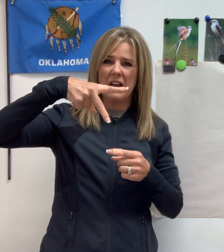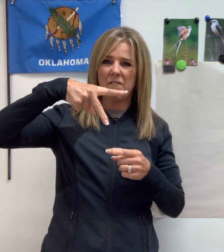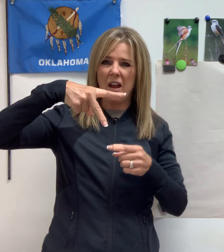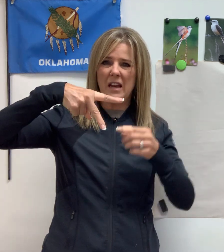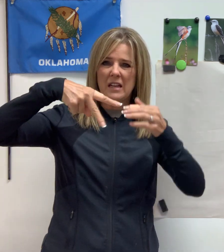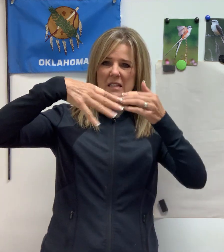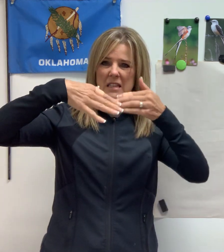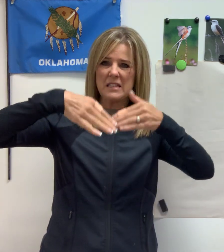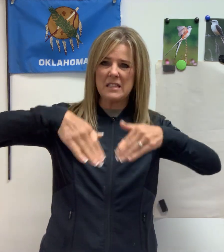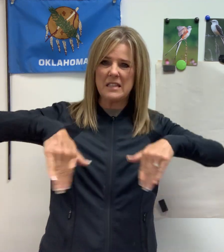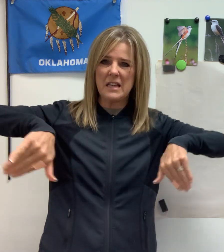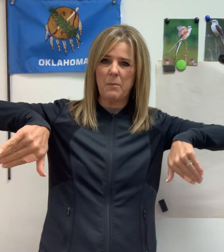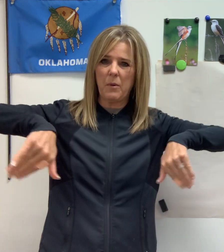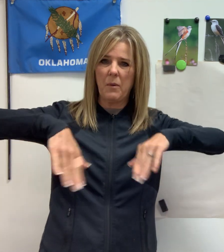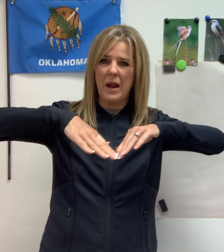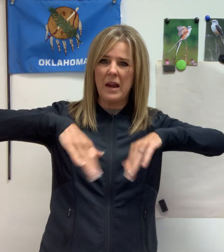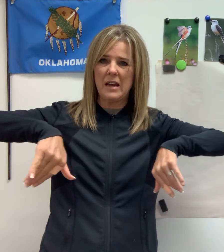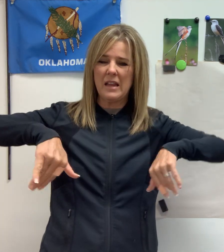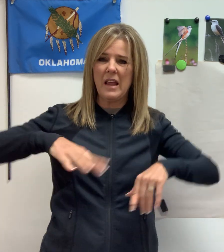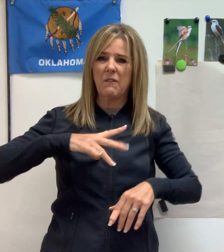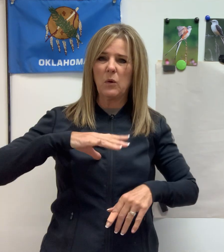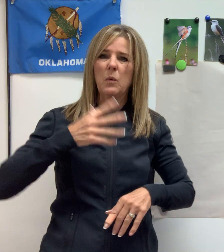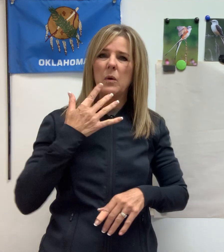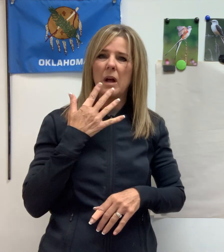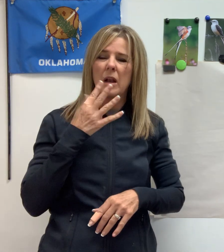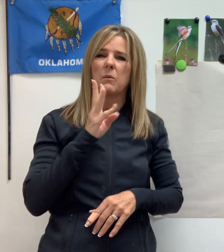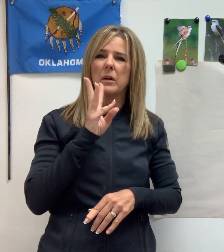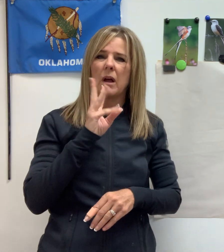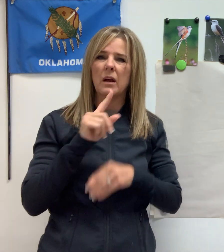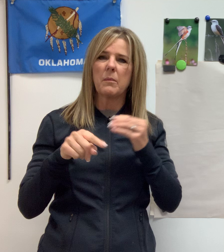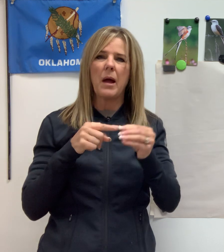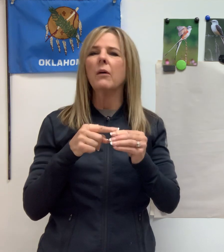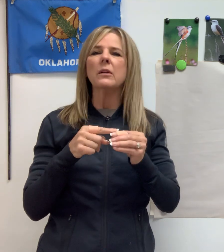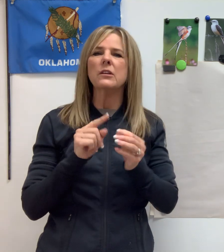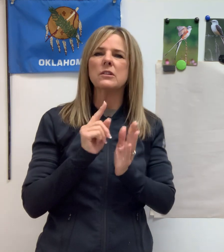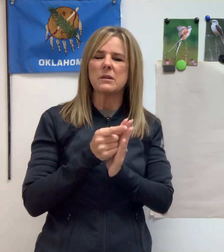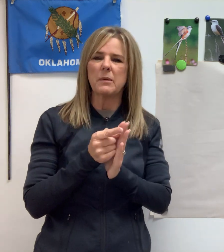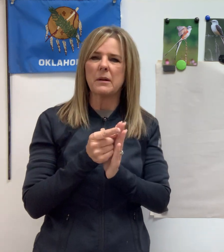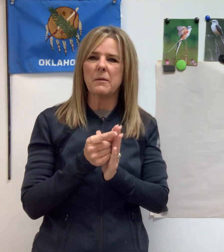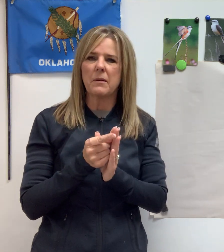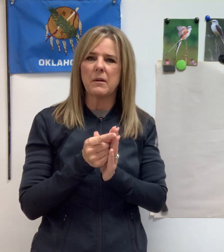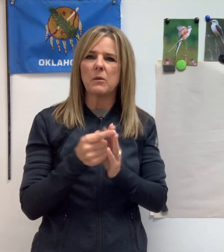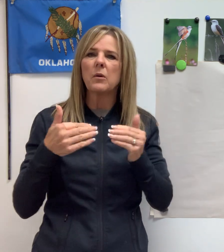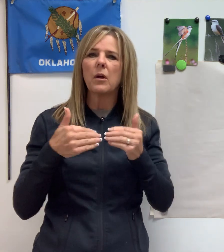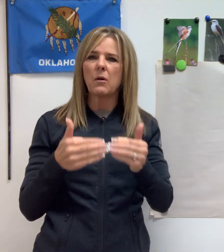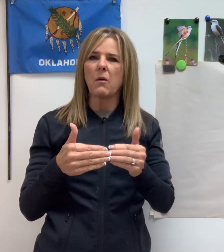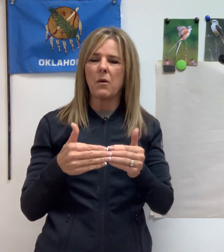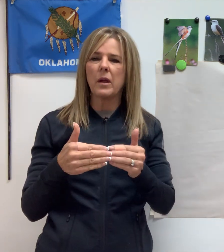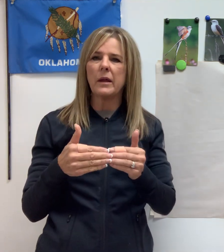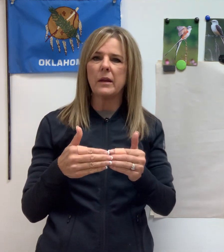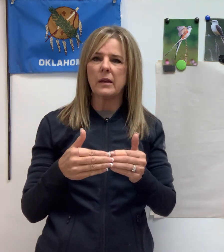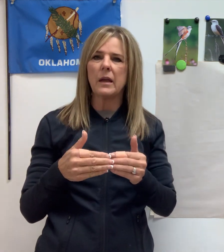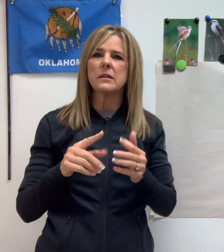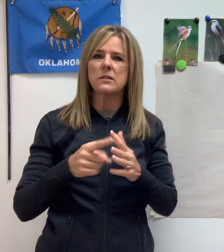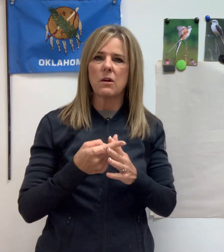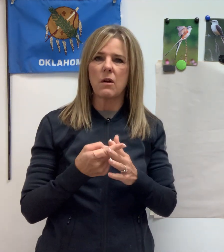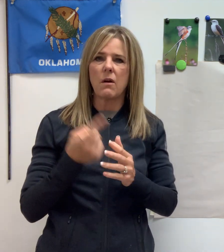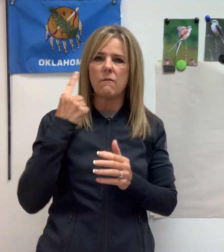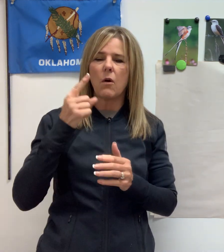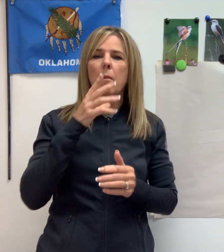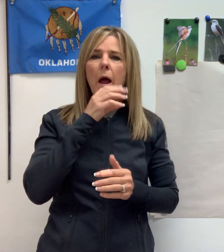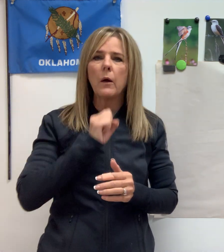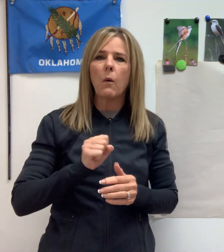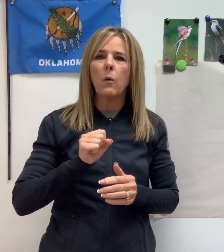are separated, and they have really cool coloring that we'll talk about in just a minute. So we are going to go ahead and jump right in. Now, for my